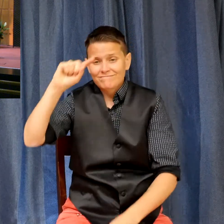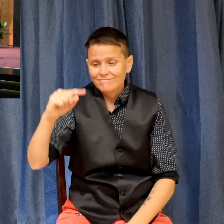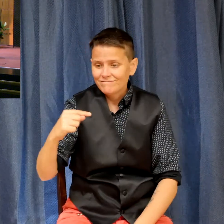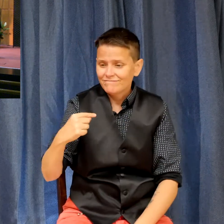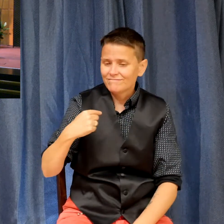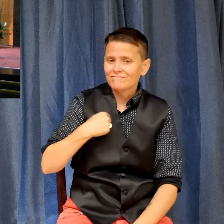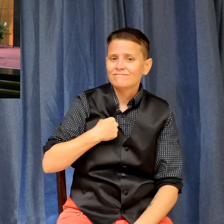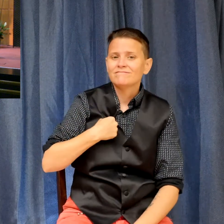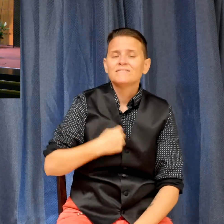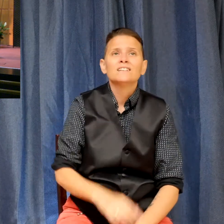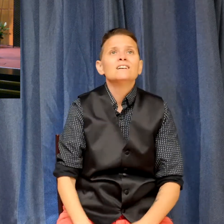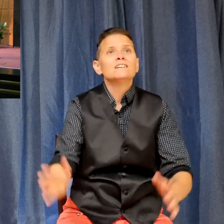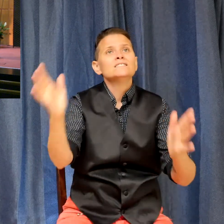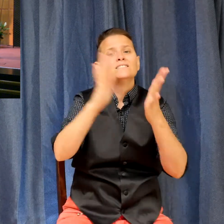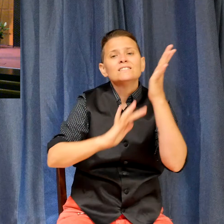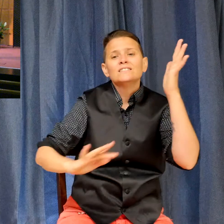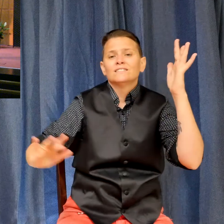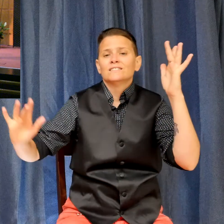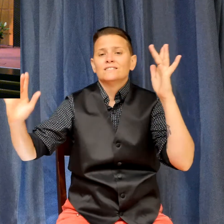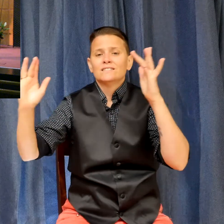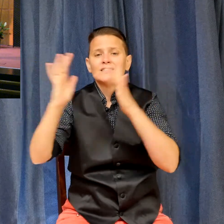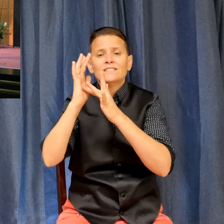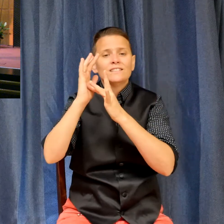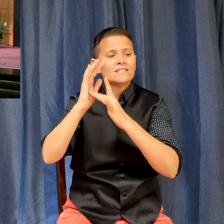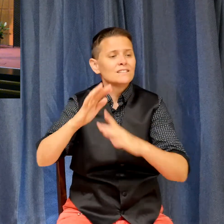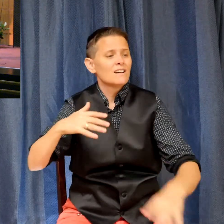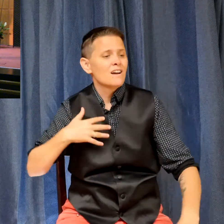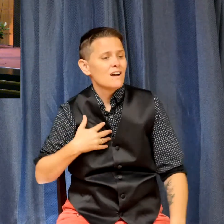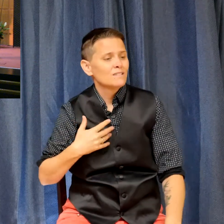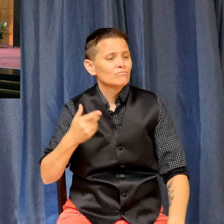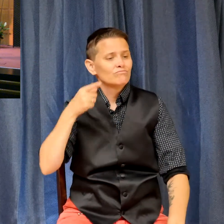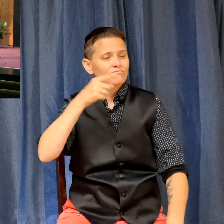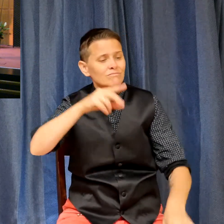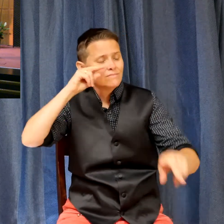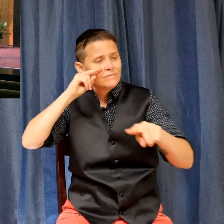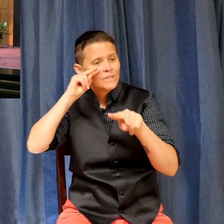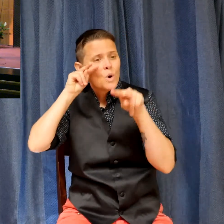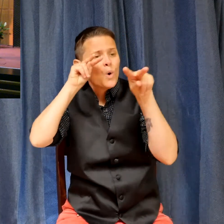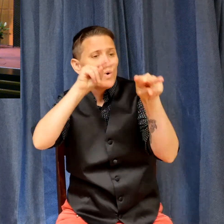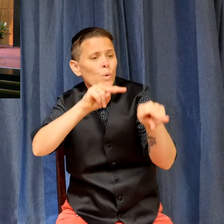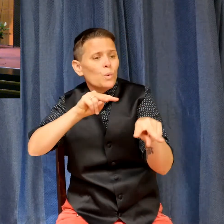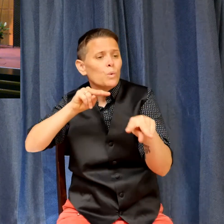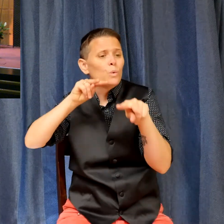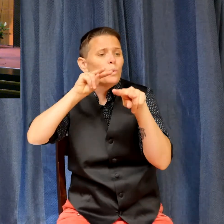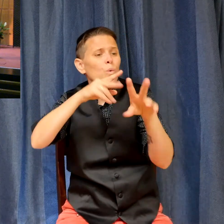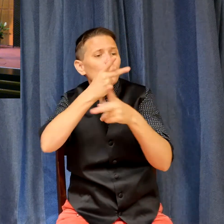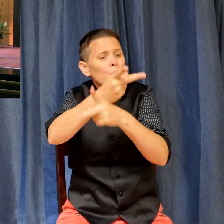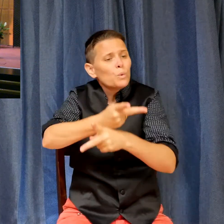looking out for me. Oh yeah, you Keep on